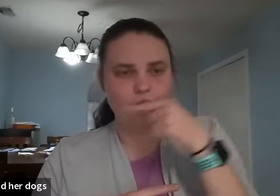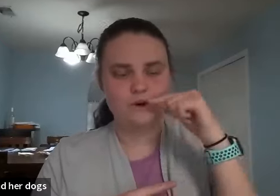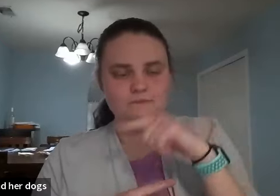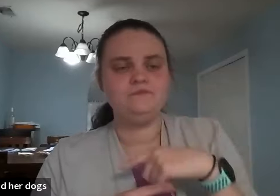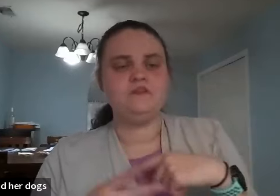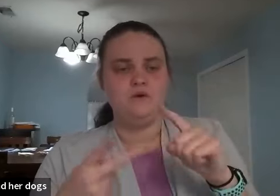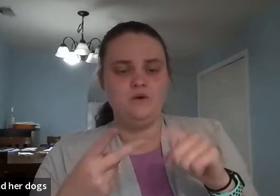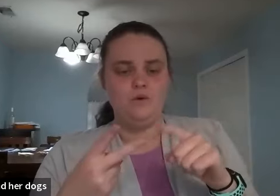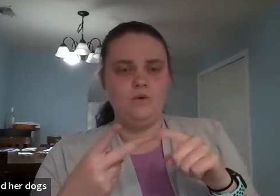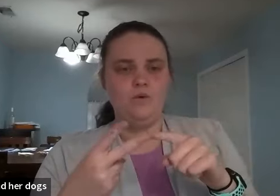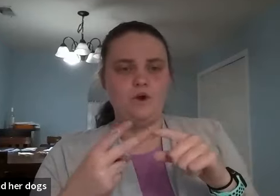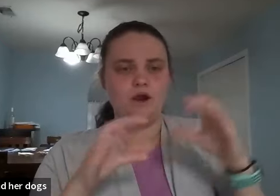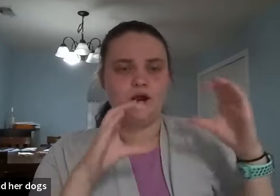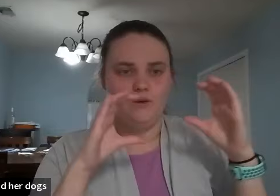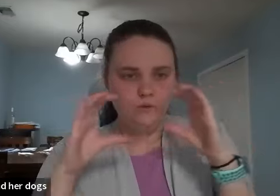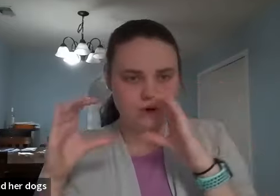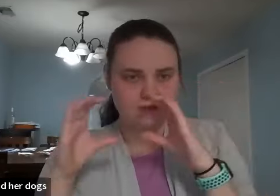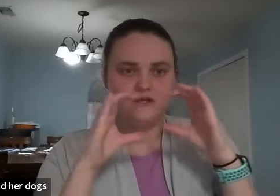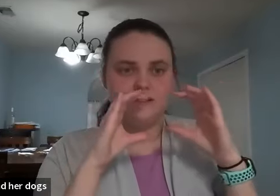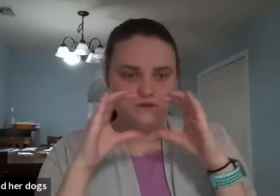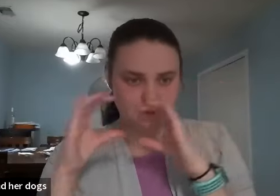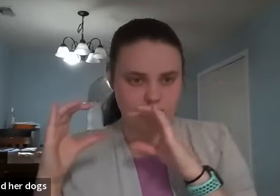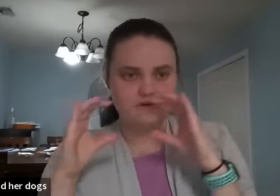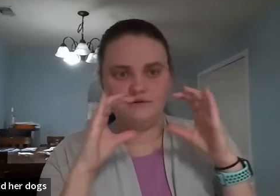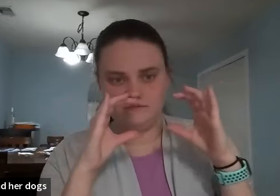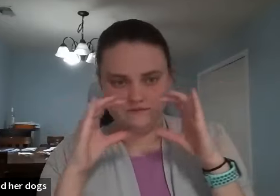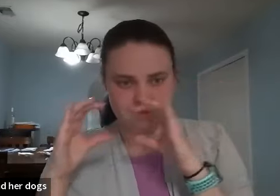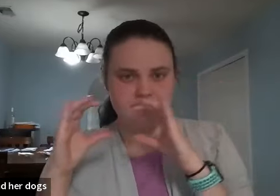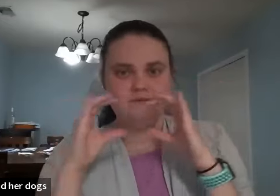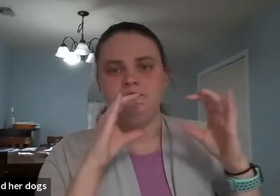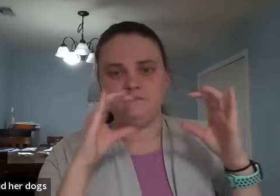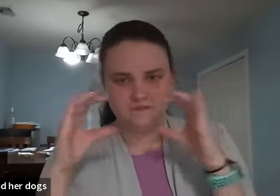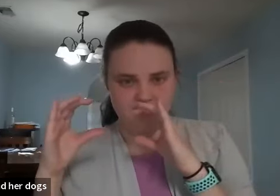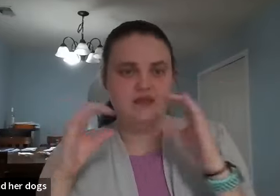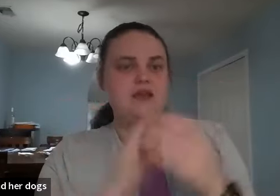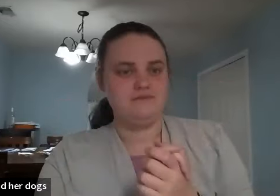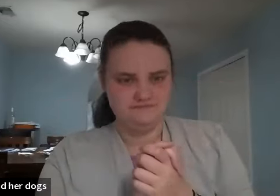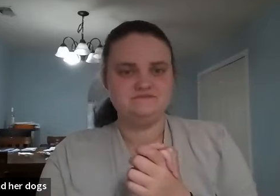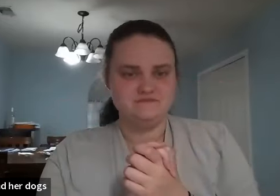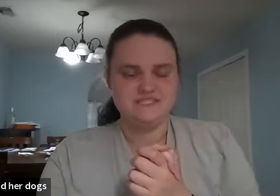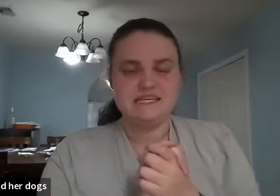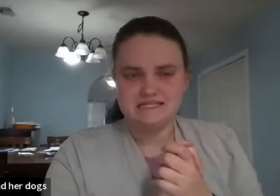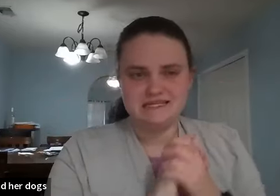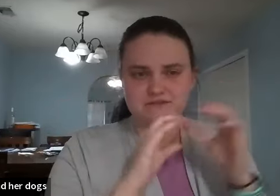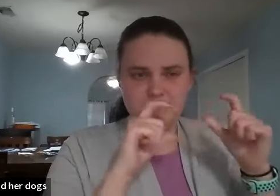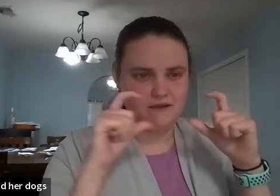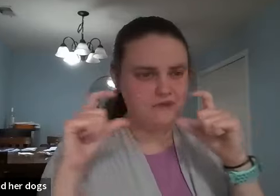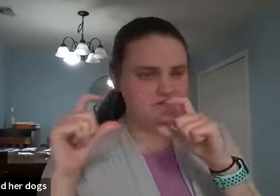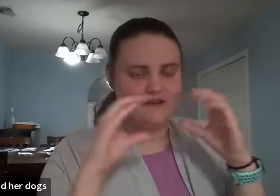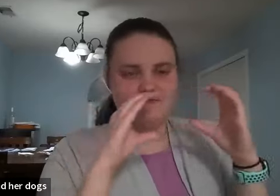corn or corn, corn. Yeah. It's easy. It's very much, very